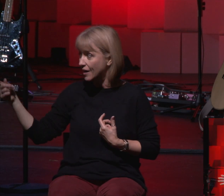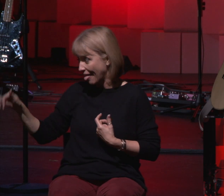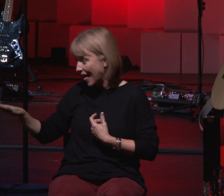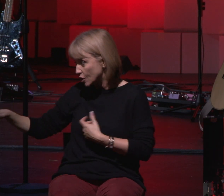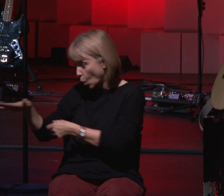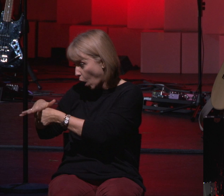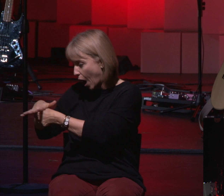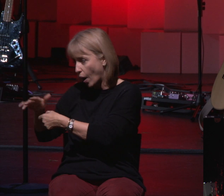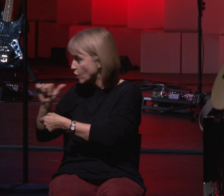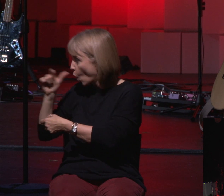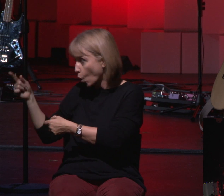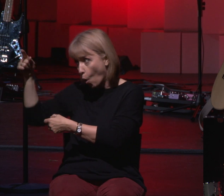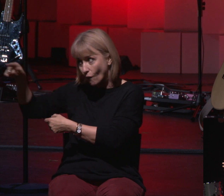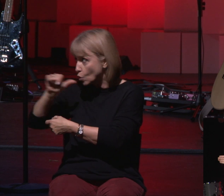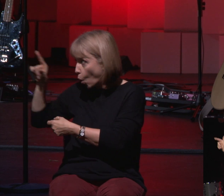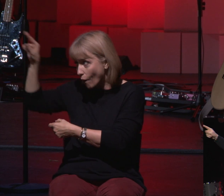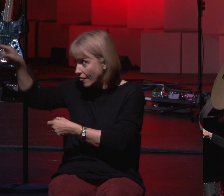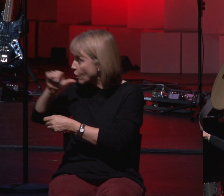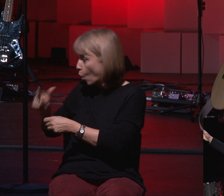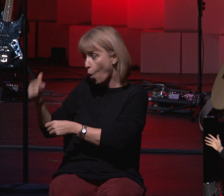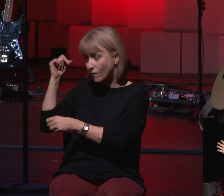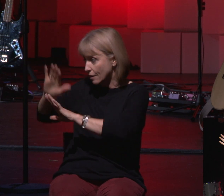your part of the woods. Don't cross this boundary. Don't cross this